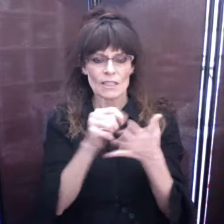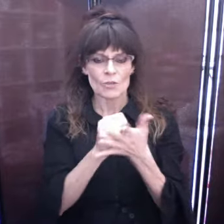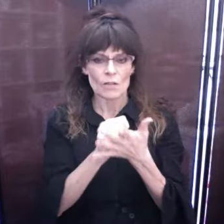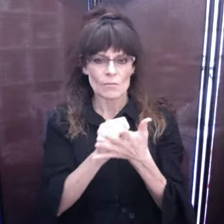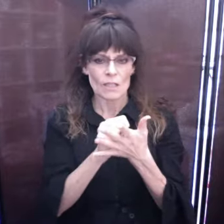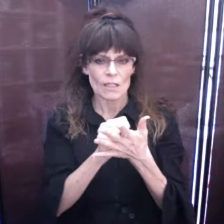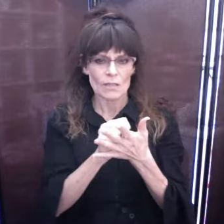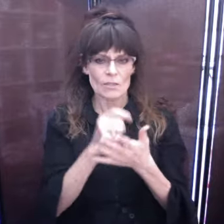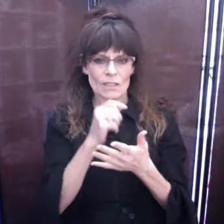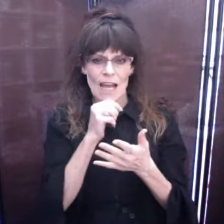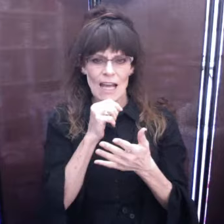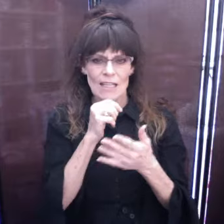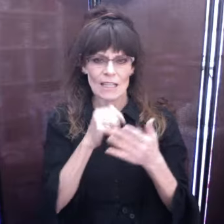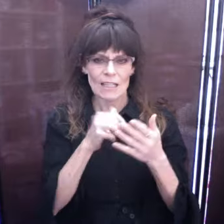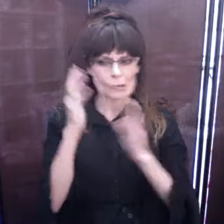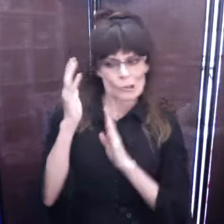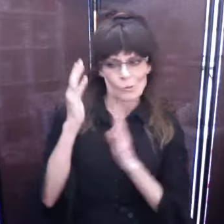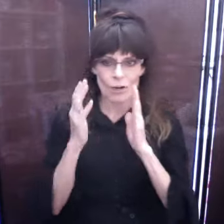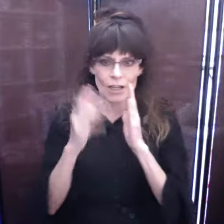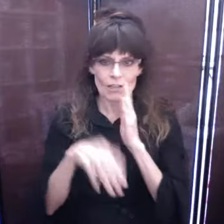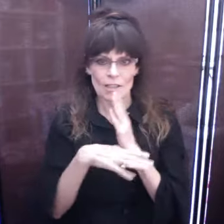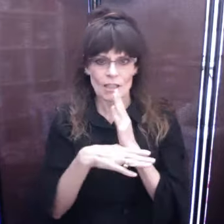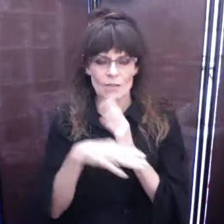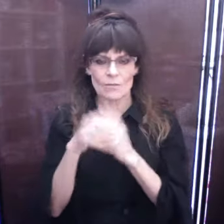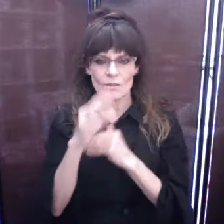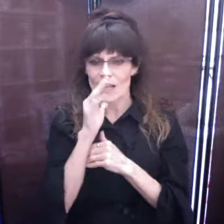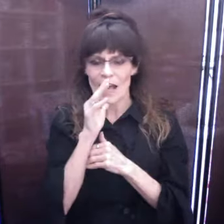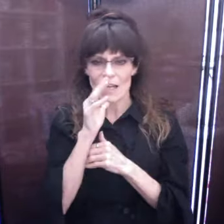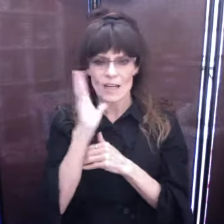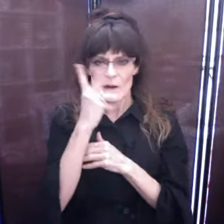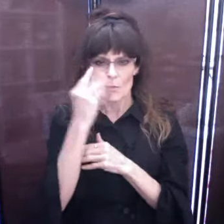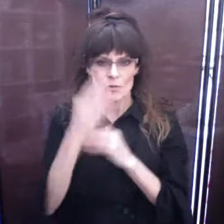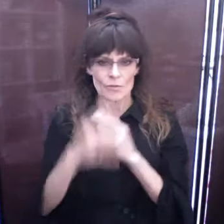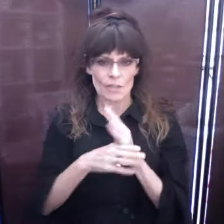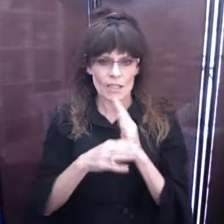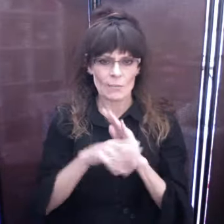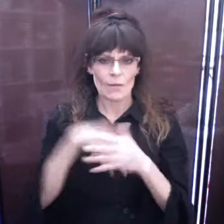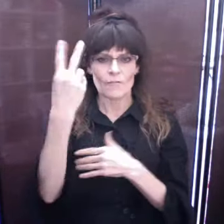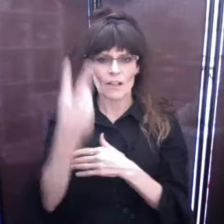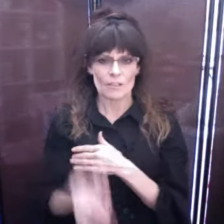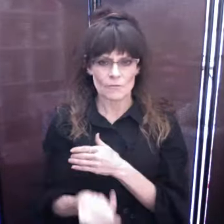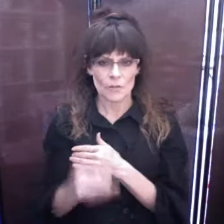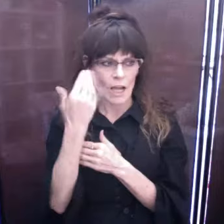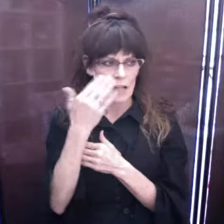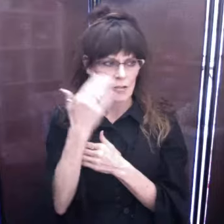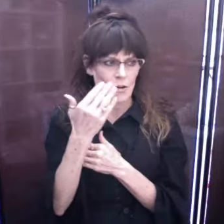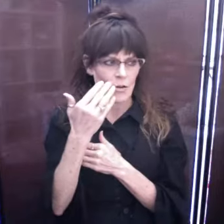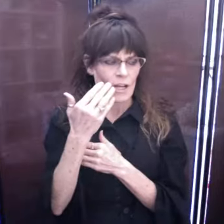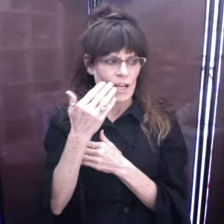a karate kick. It wasn't a graceful flowing thing. I think I probably flopped on the floor. I don't know karate. You know what I'm saying? It doesn't stop me from